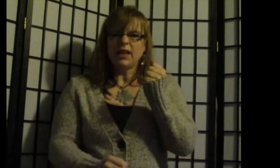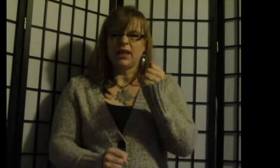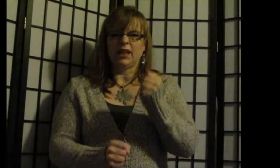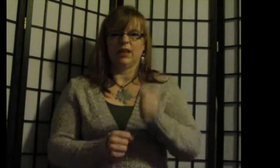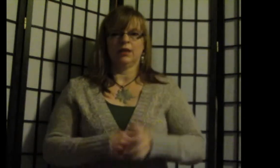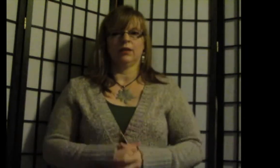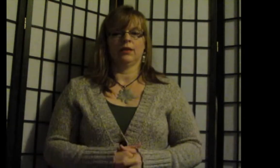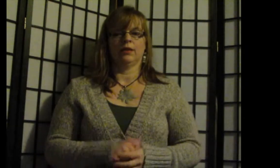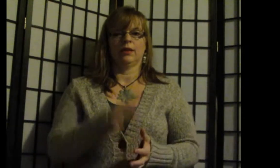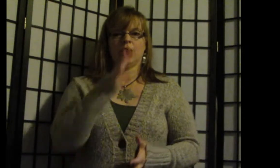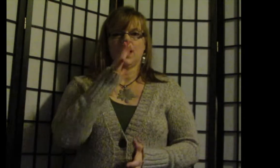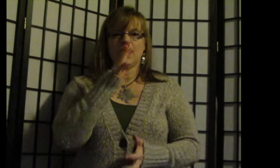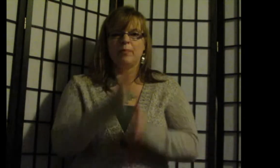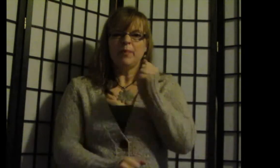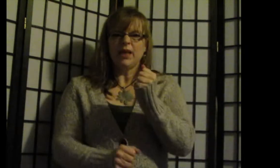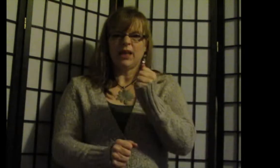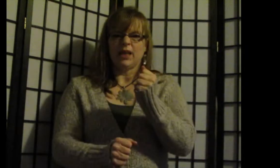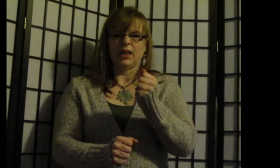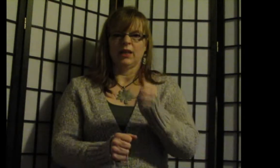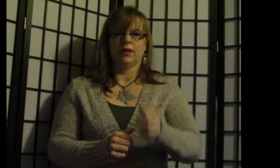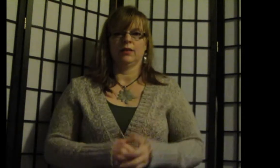Mean. Mean.